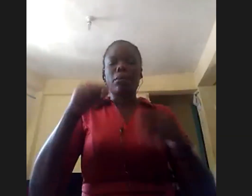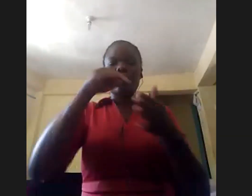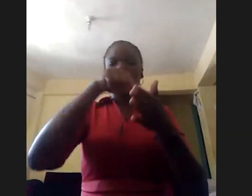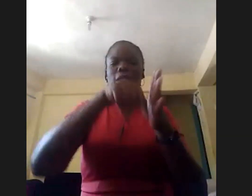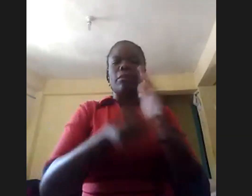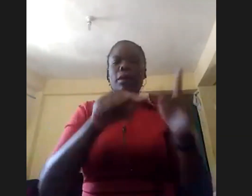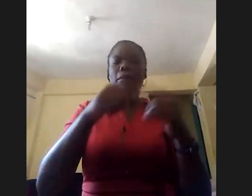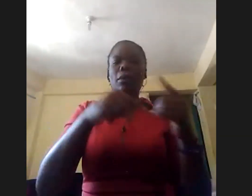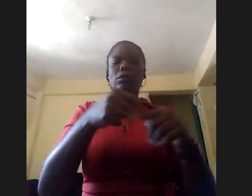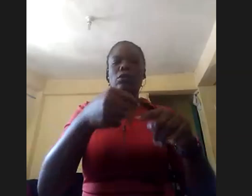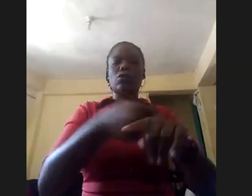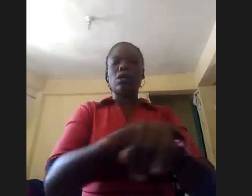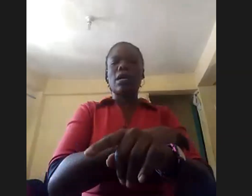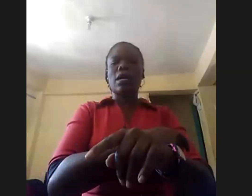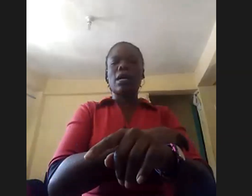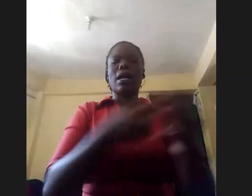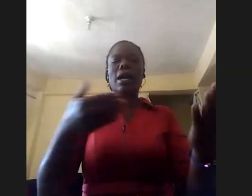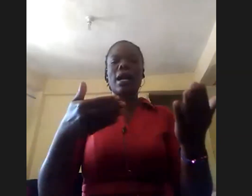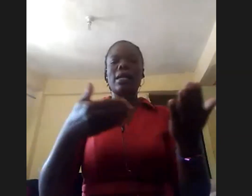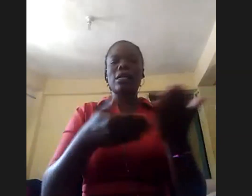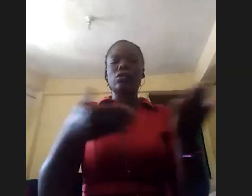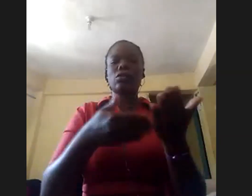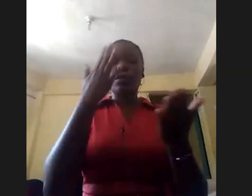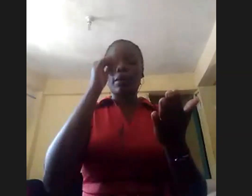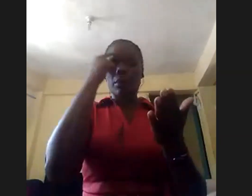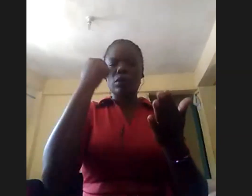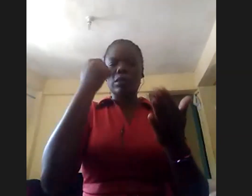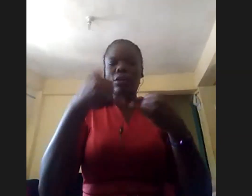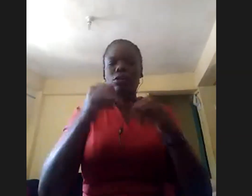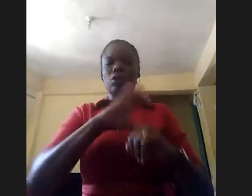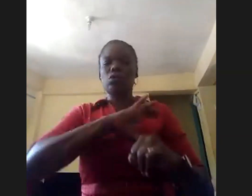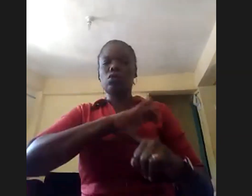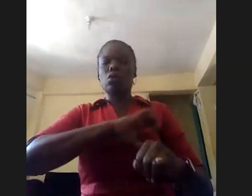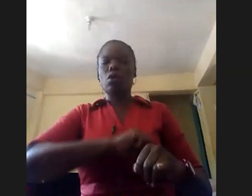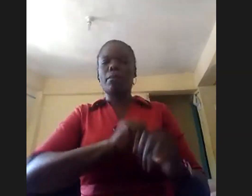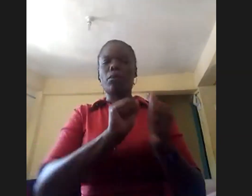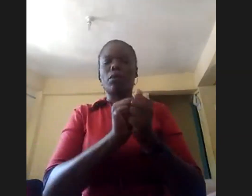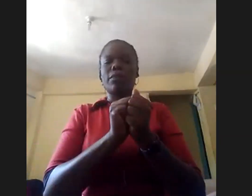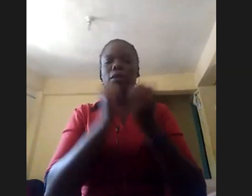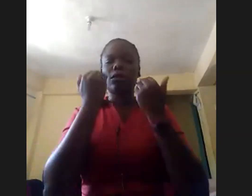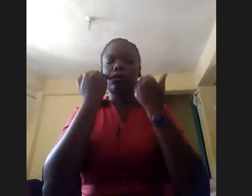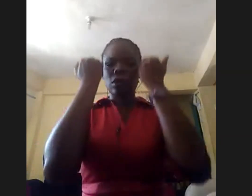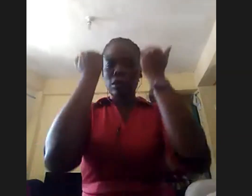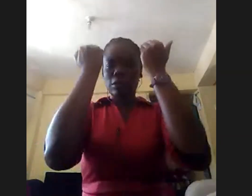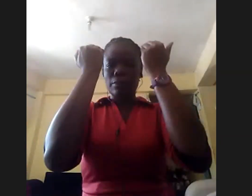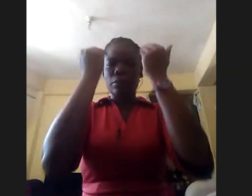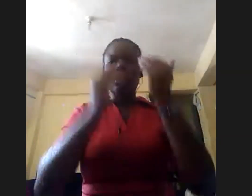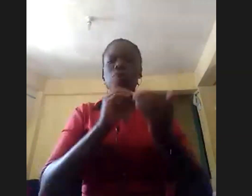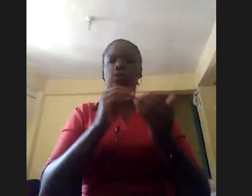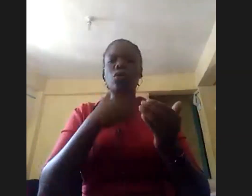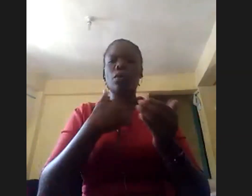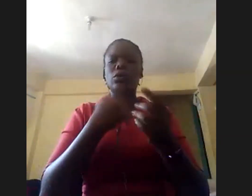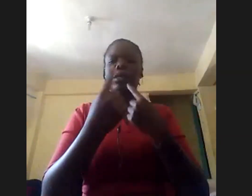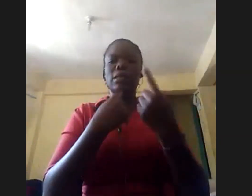of they're using it to cope with stress. So I'll just also run you through on the pathways that gets people